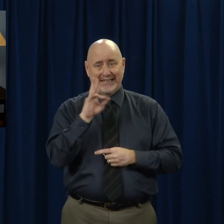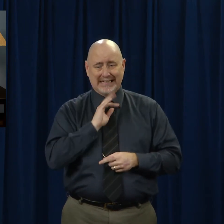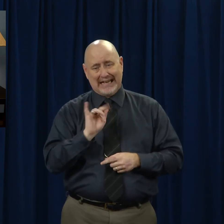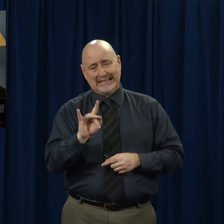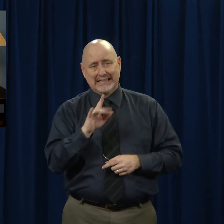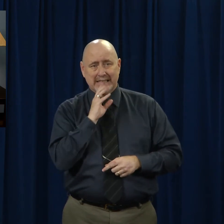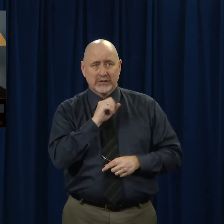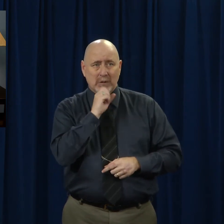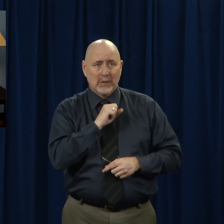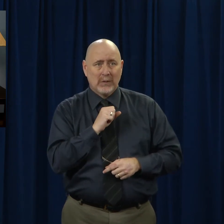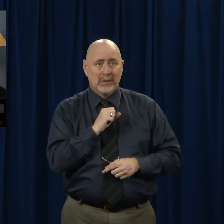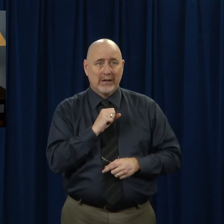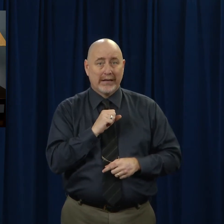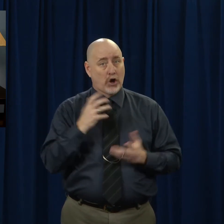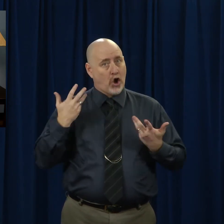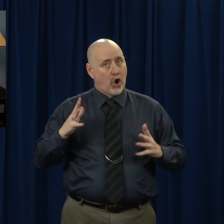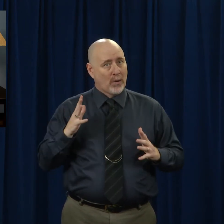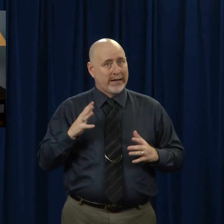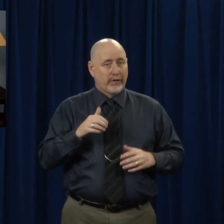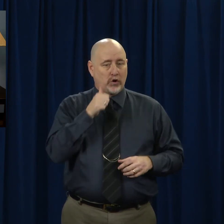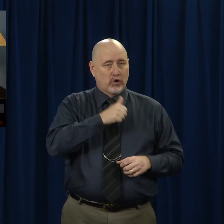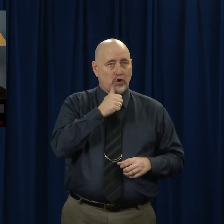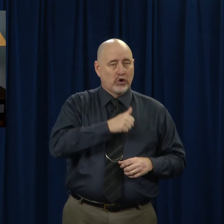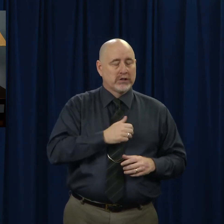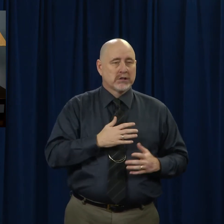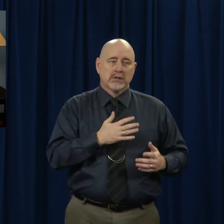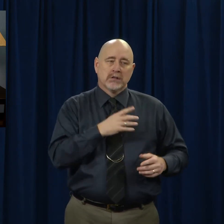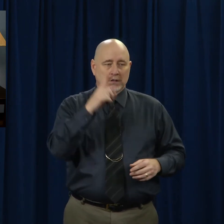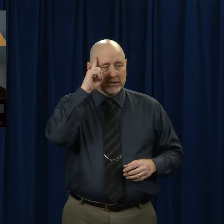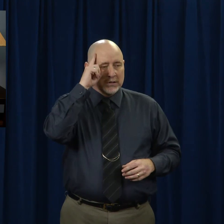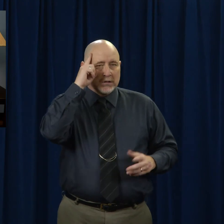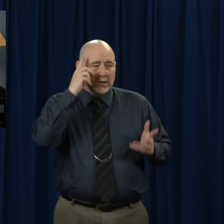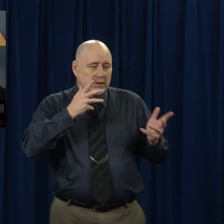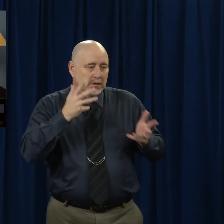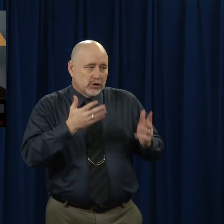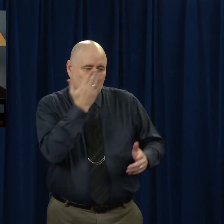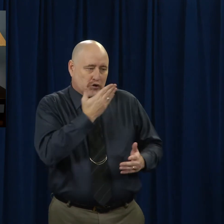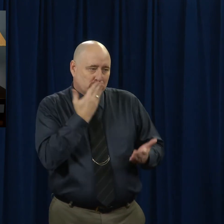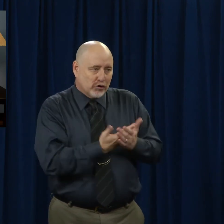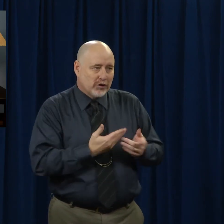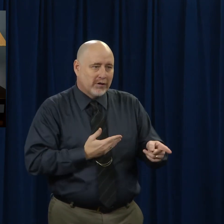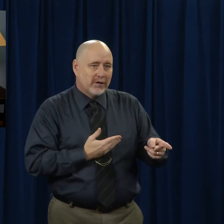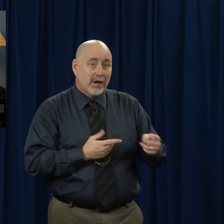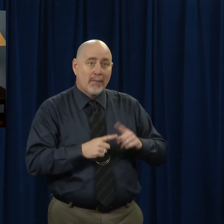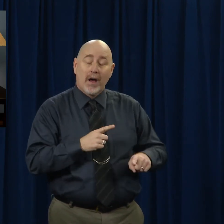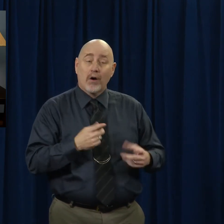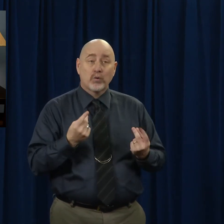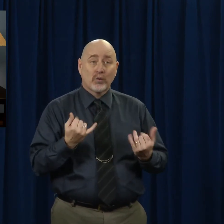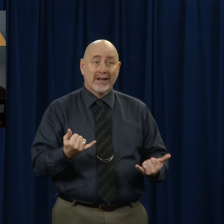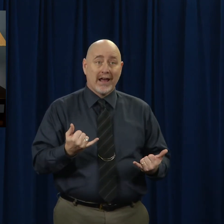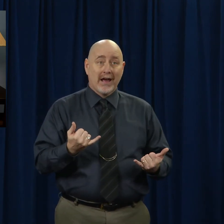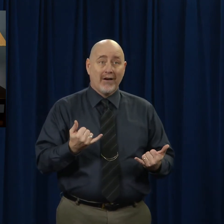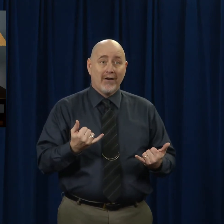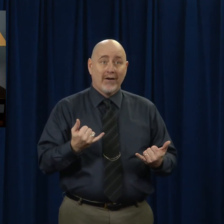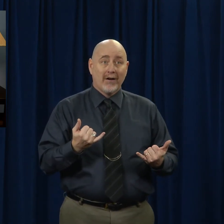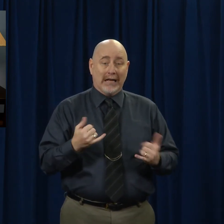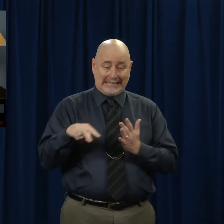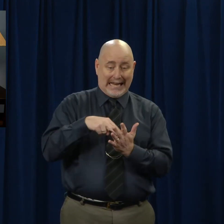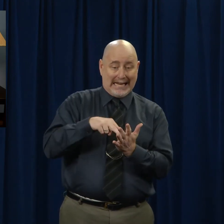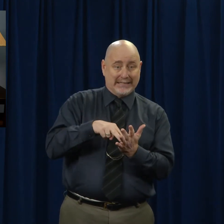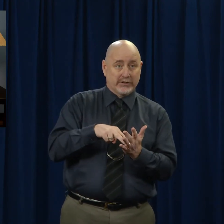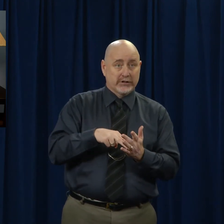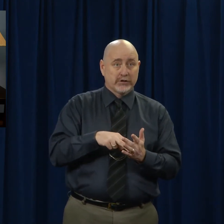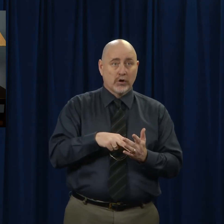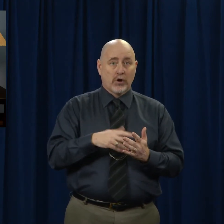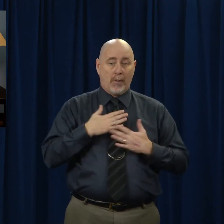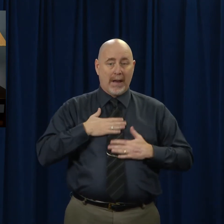years, 18 years old. And already she's driving you crazy with the way that she looks. But what we're doing now is that we're having a dance, and so that